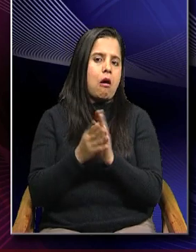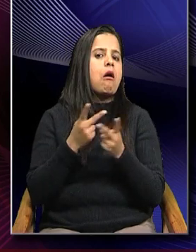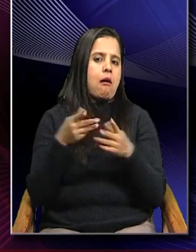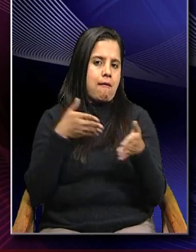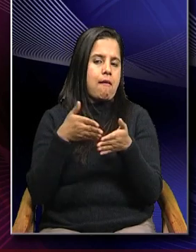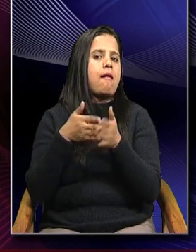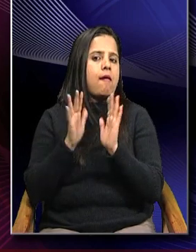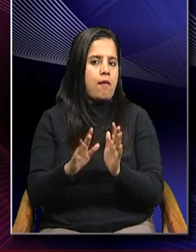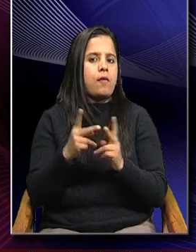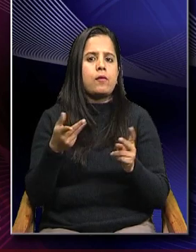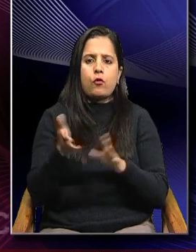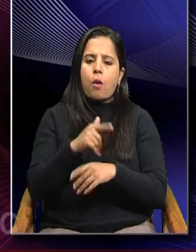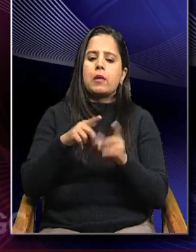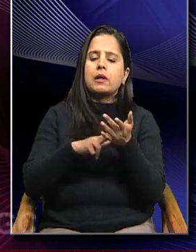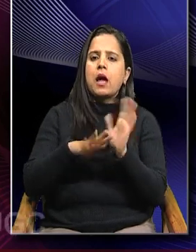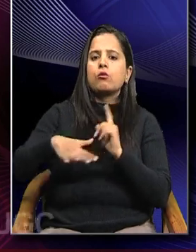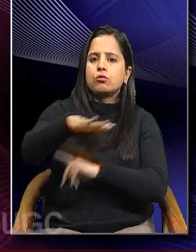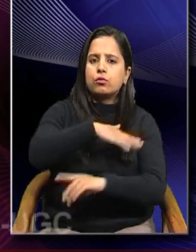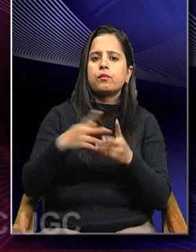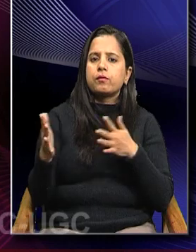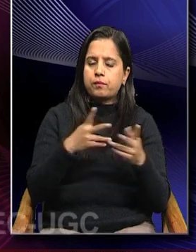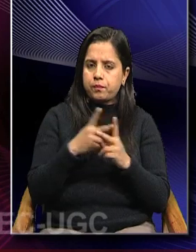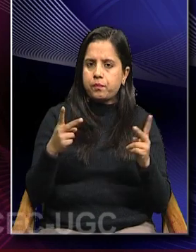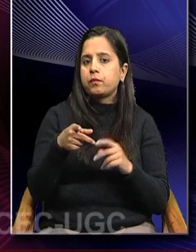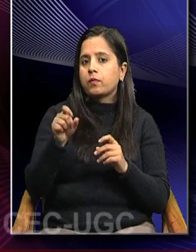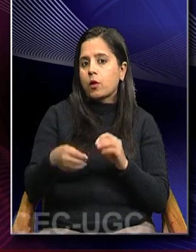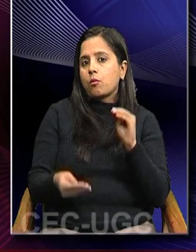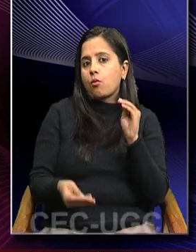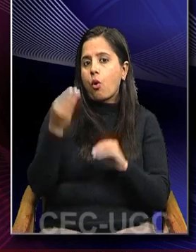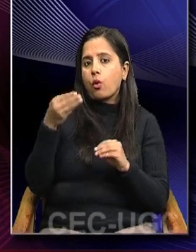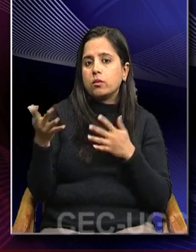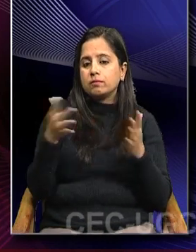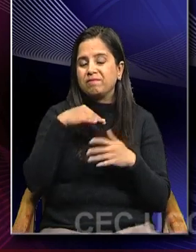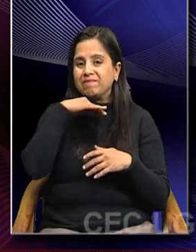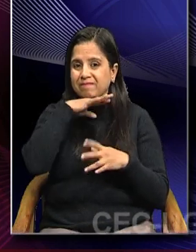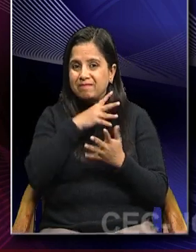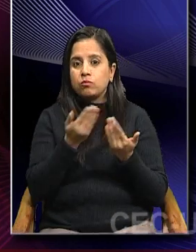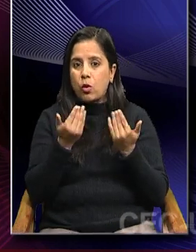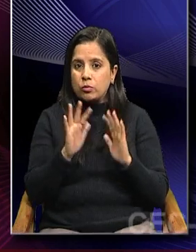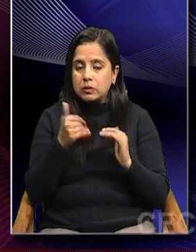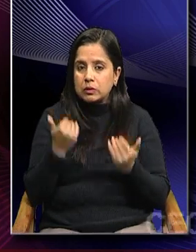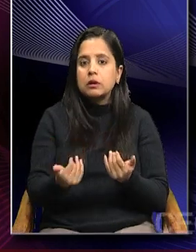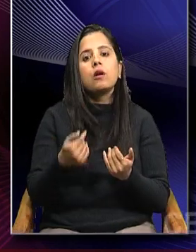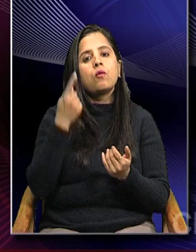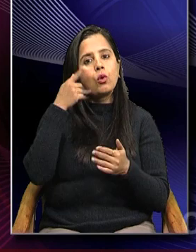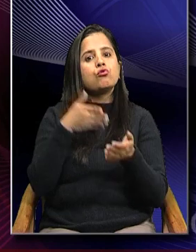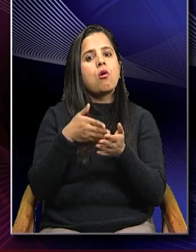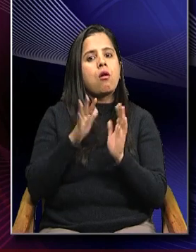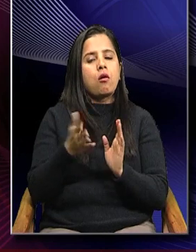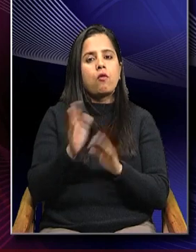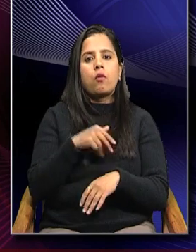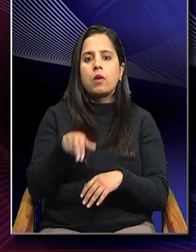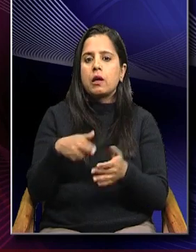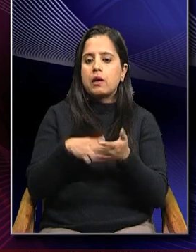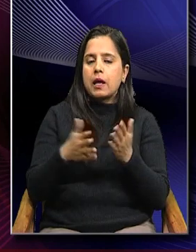and which is coming from the natural environment. There can be a increasing pollution also be a challenge for us, which is coming from the nature,